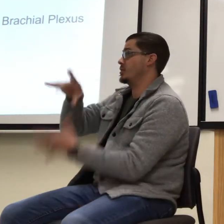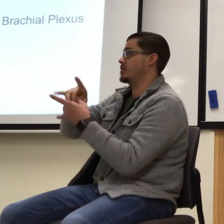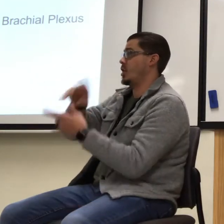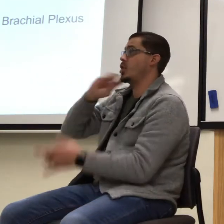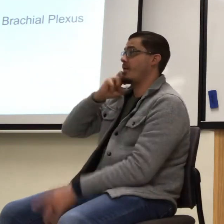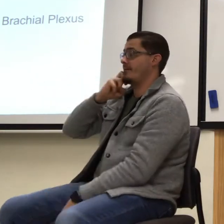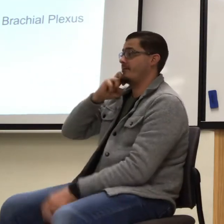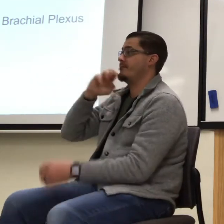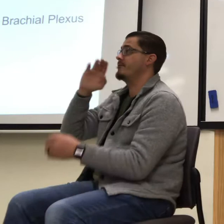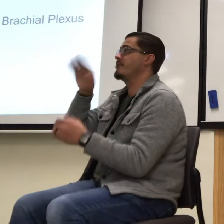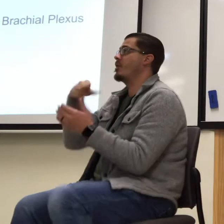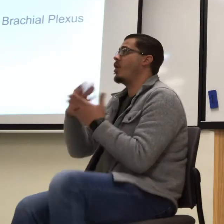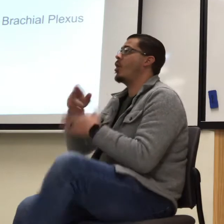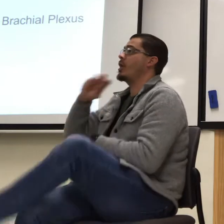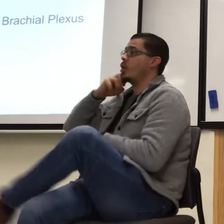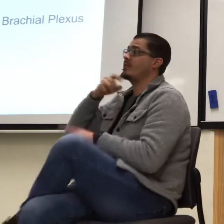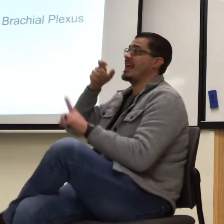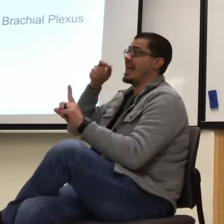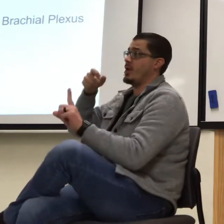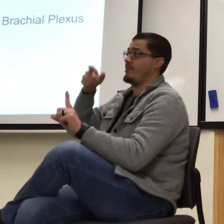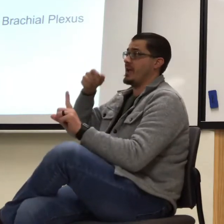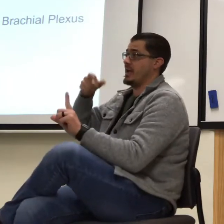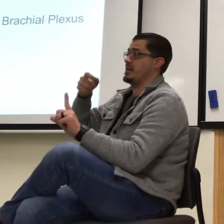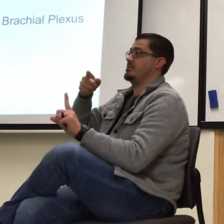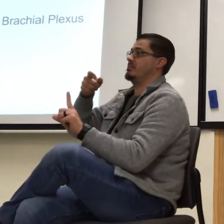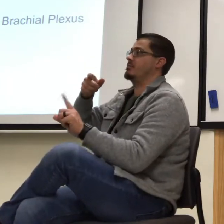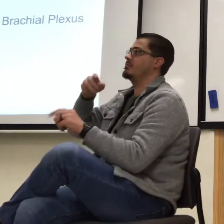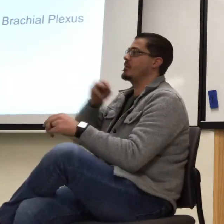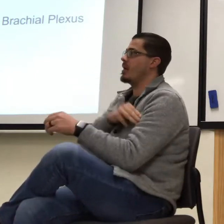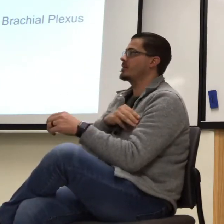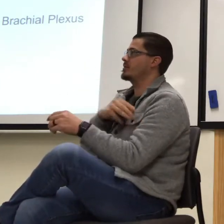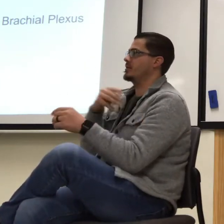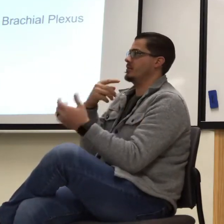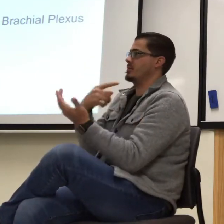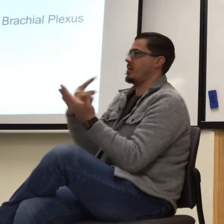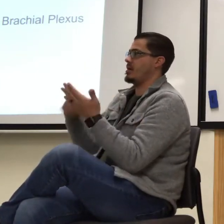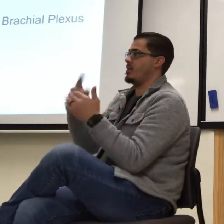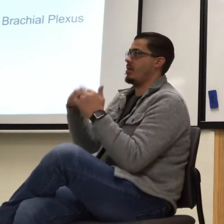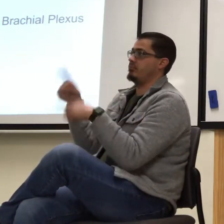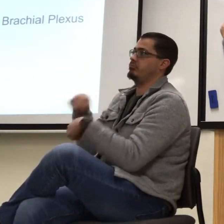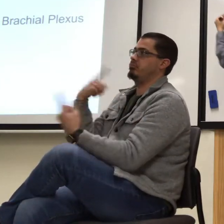all the nerves that innervate the muscles that we've been talking about.